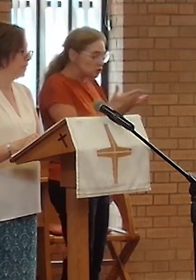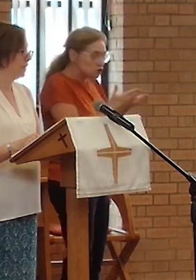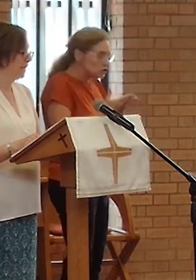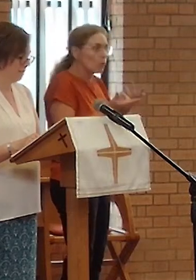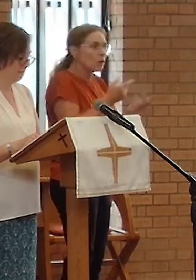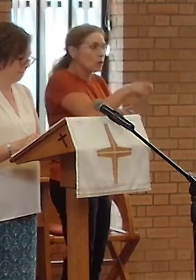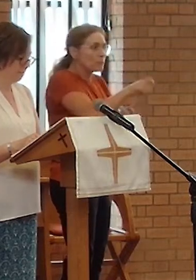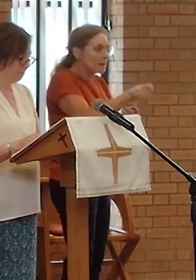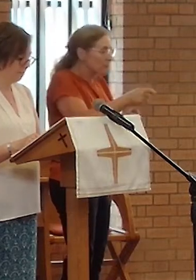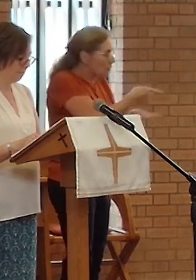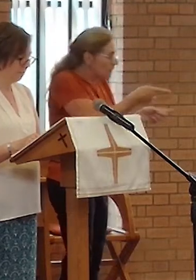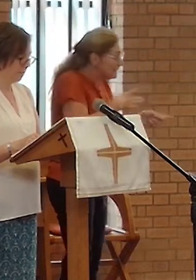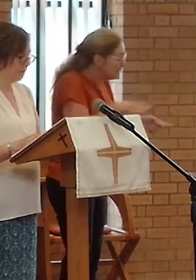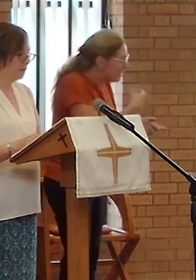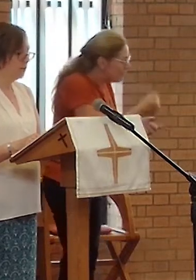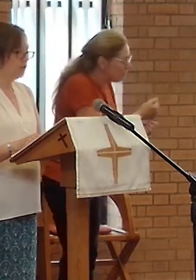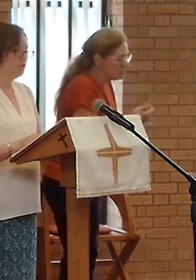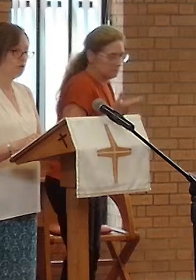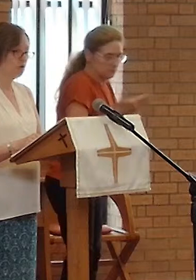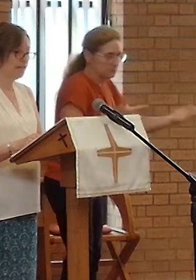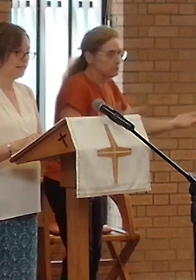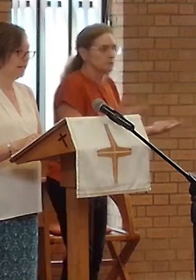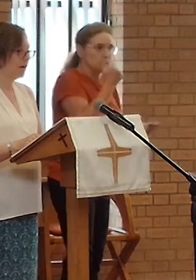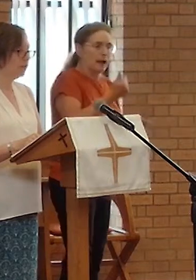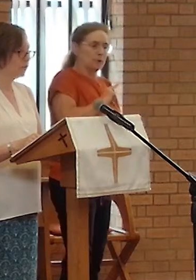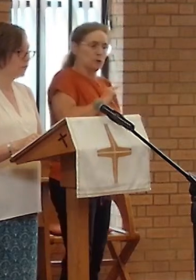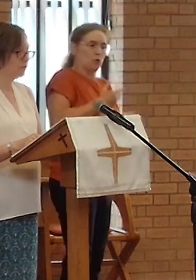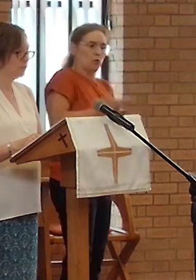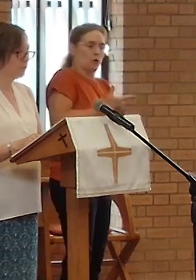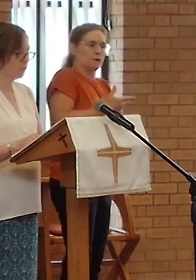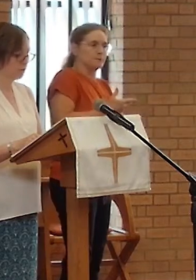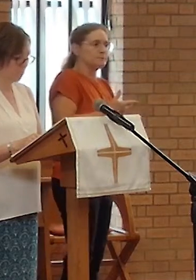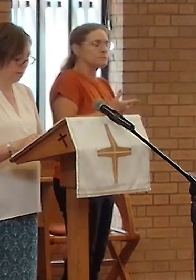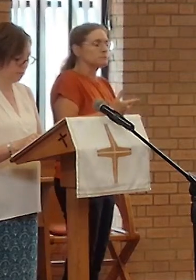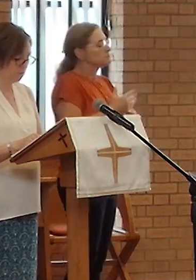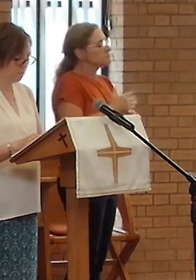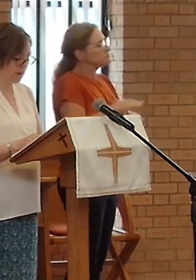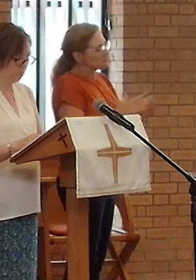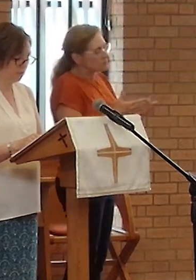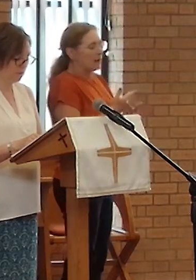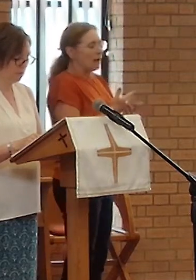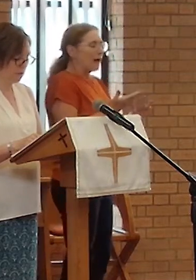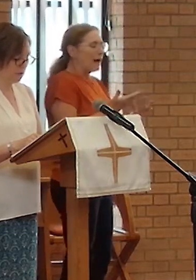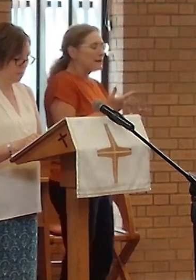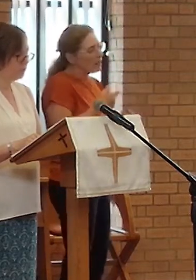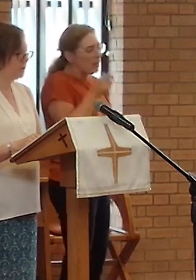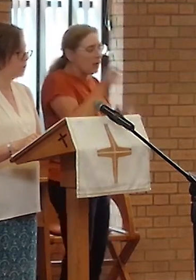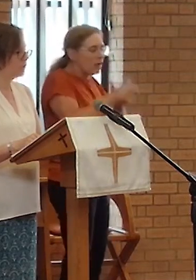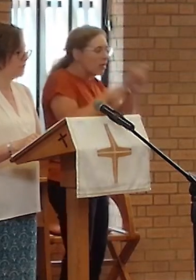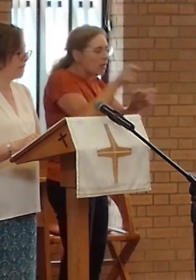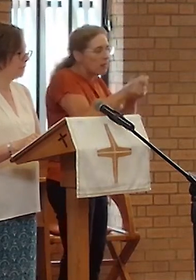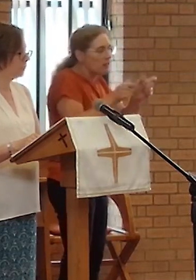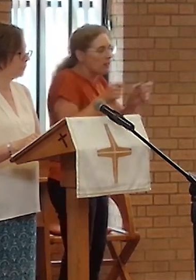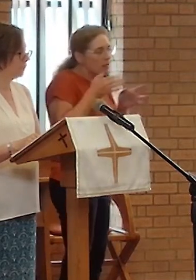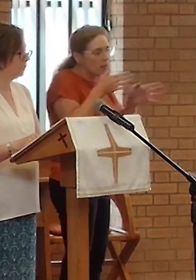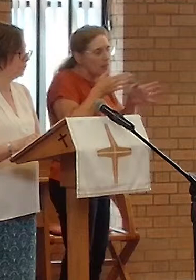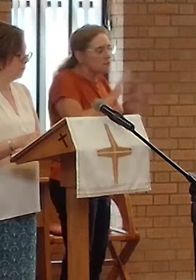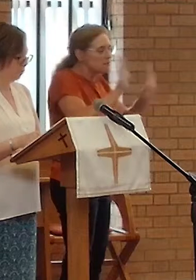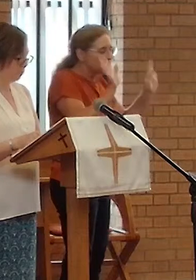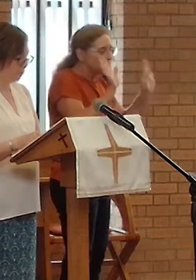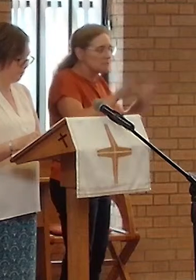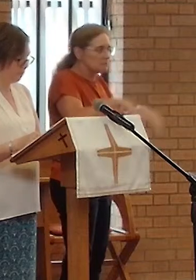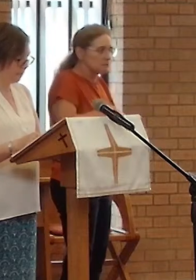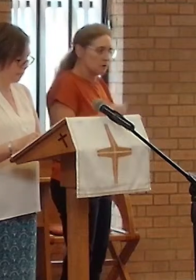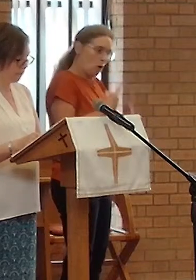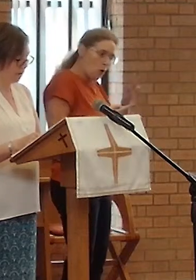in need. Do not let any unwholesome talk come out of your mouths, but only what is helpful for